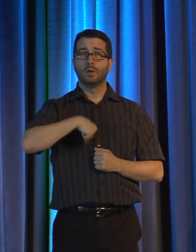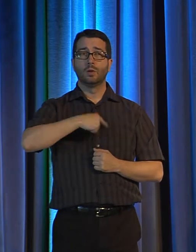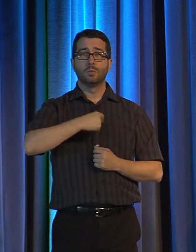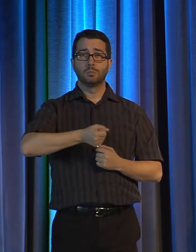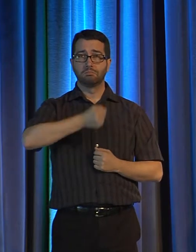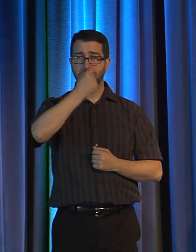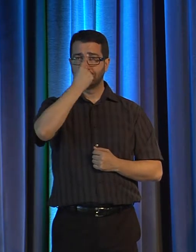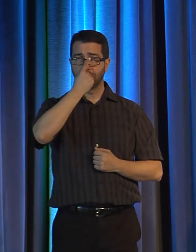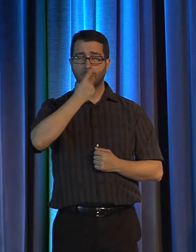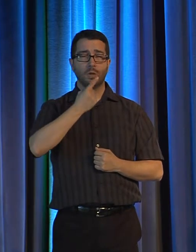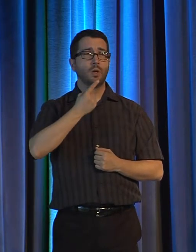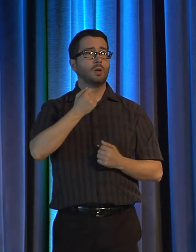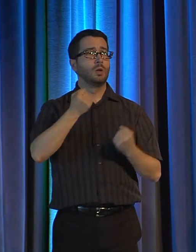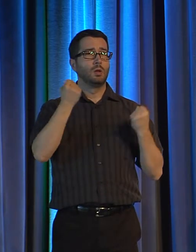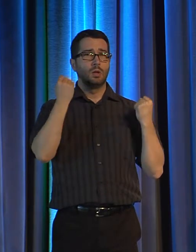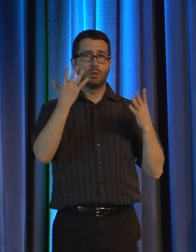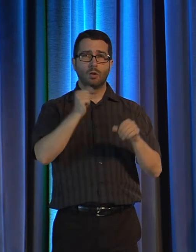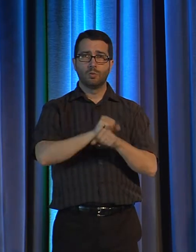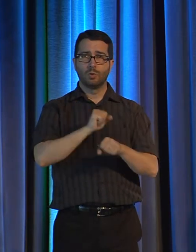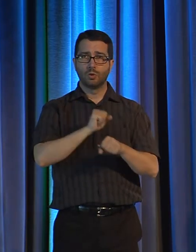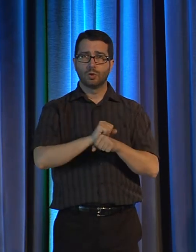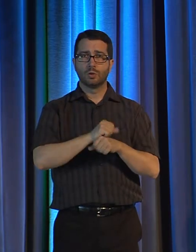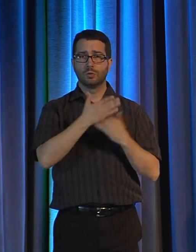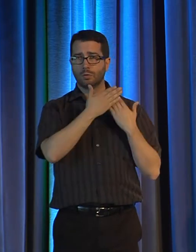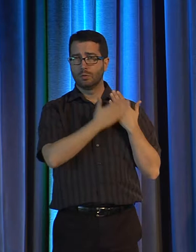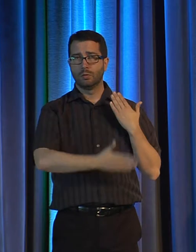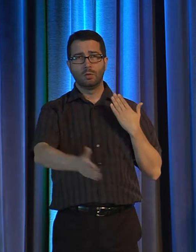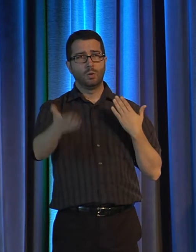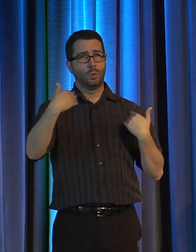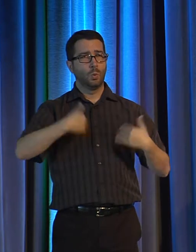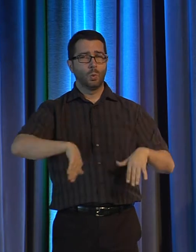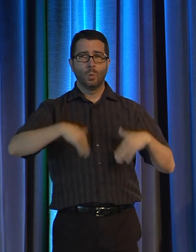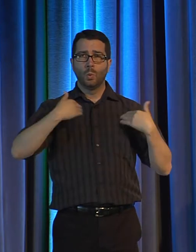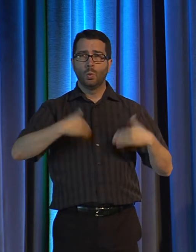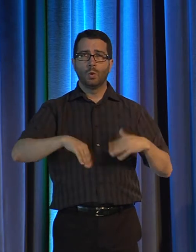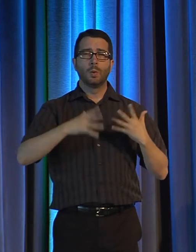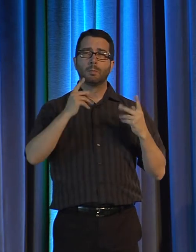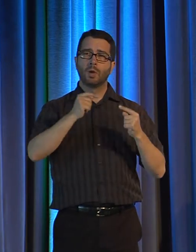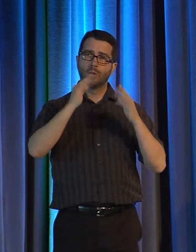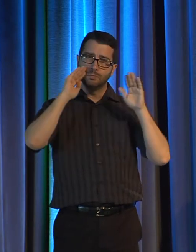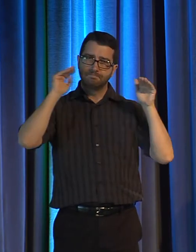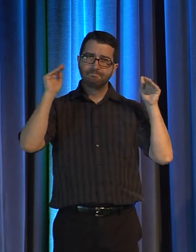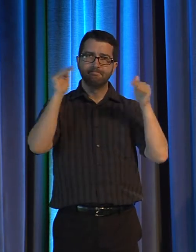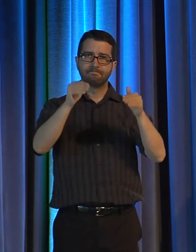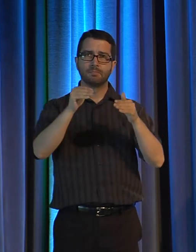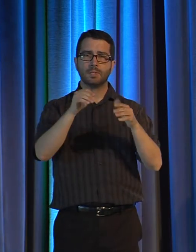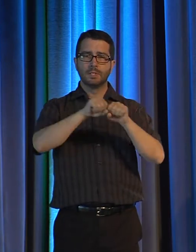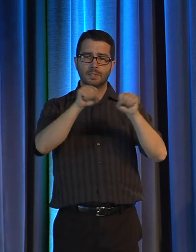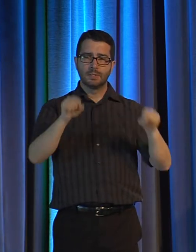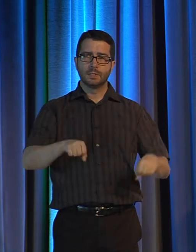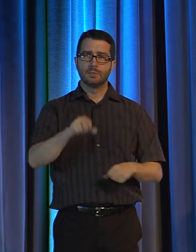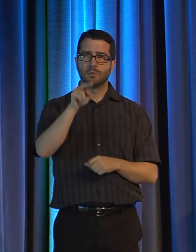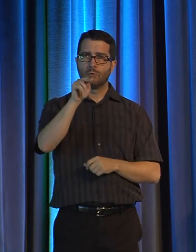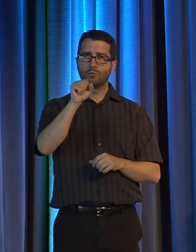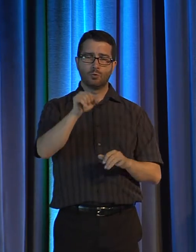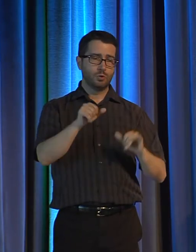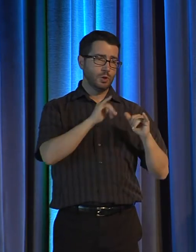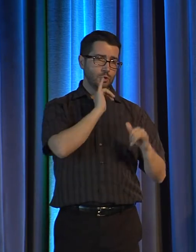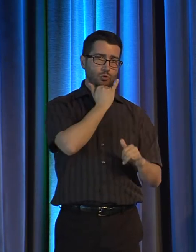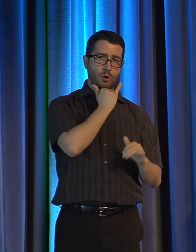We understand there remains significant work ahead, and we're committed to creating a system that Nova Scotians from Yarmouth to Cape